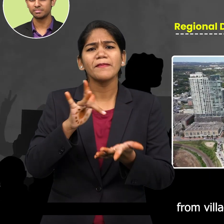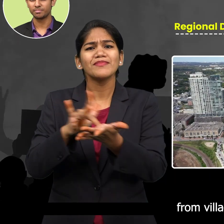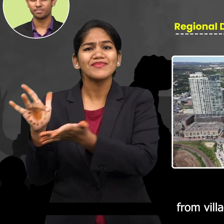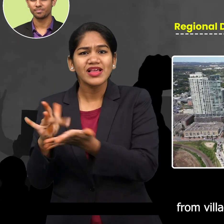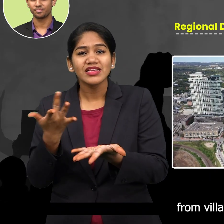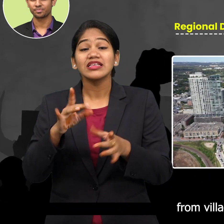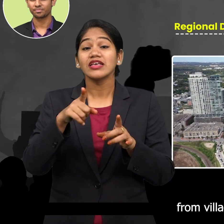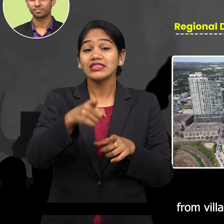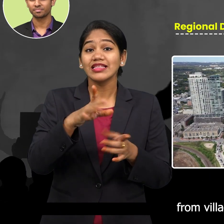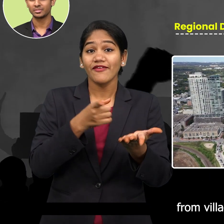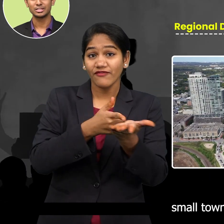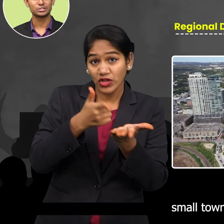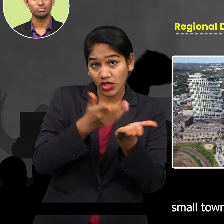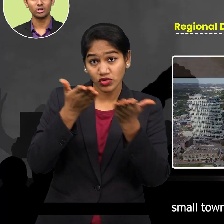urban,